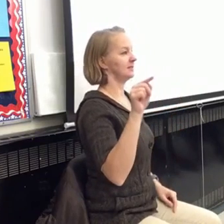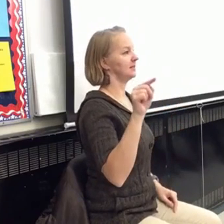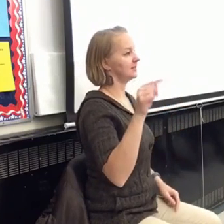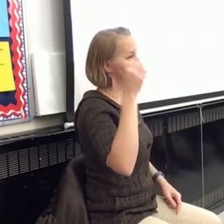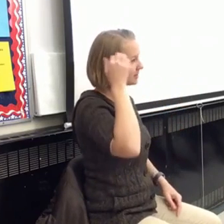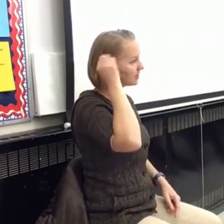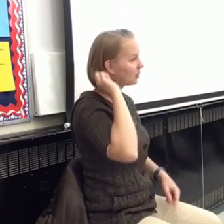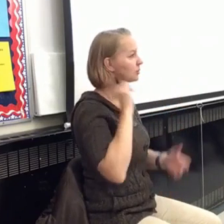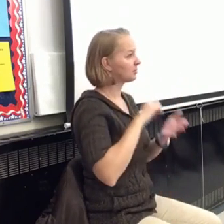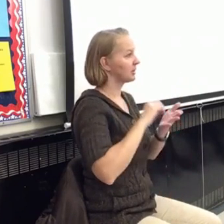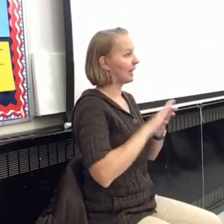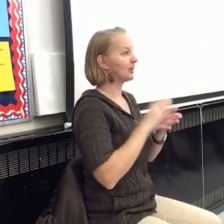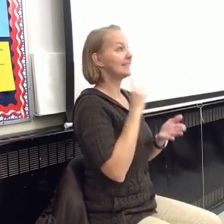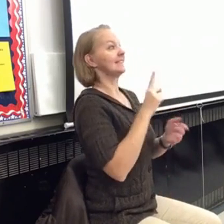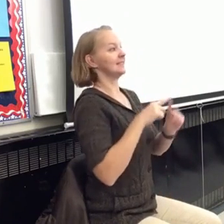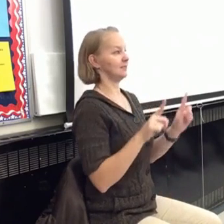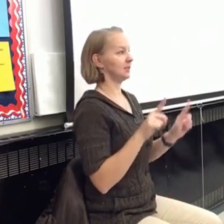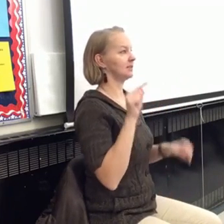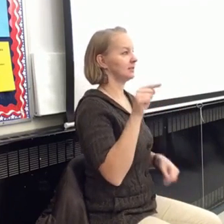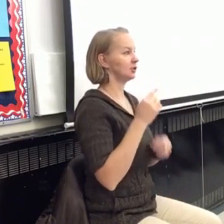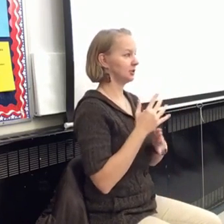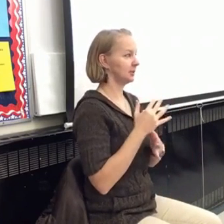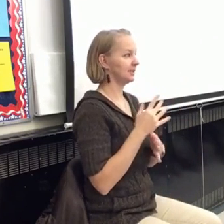it is going to be different.